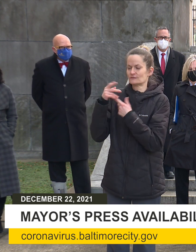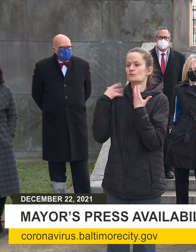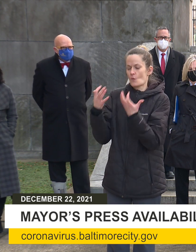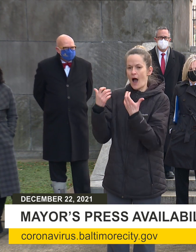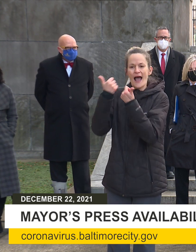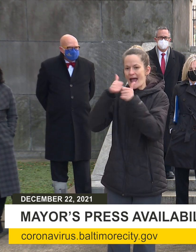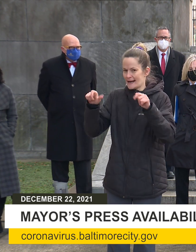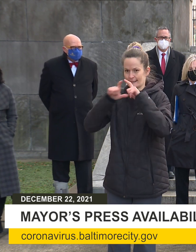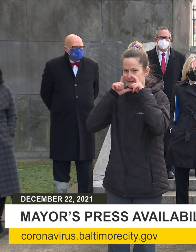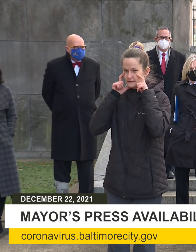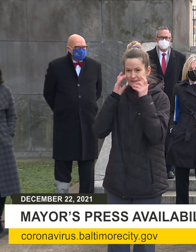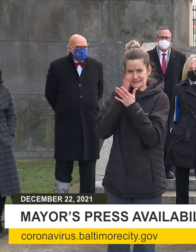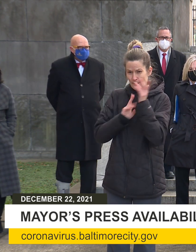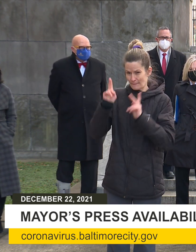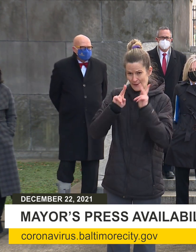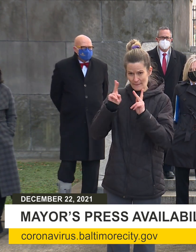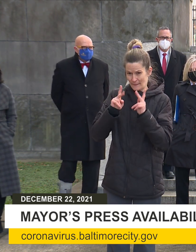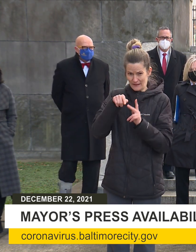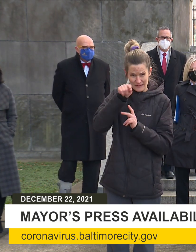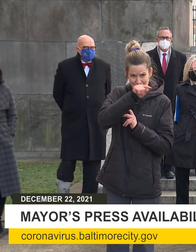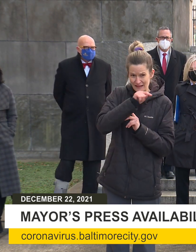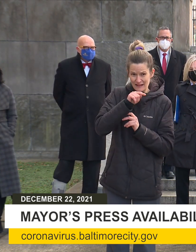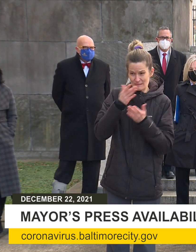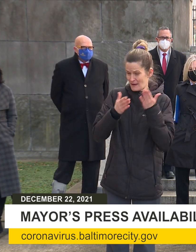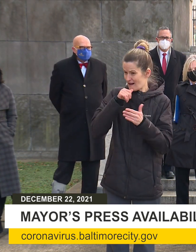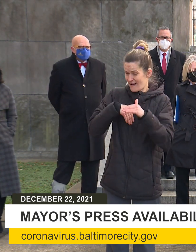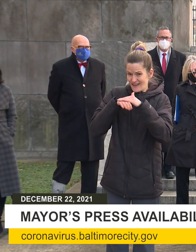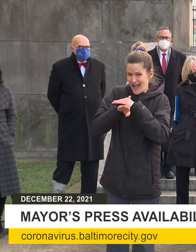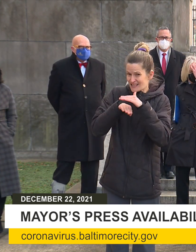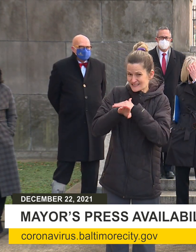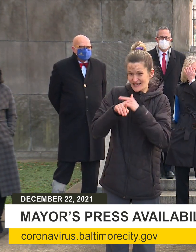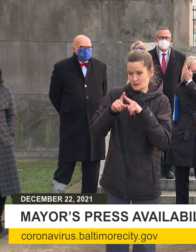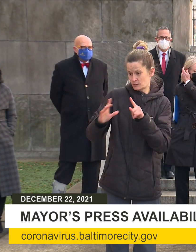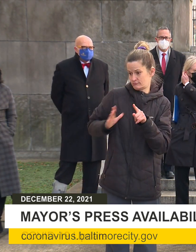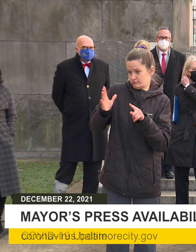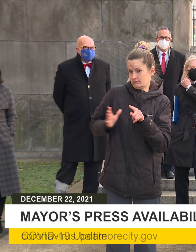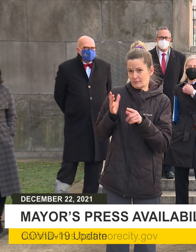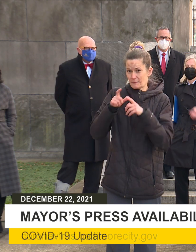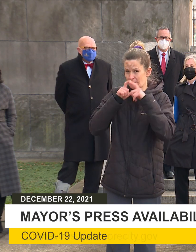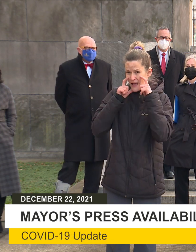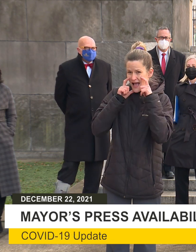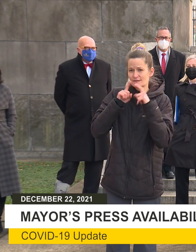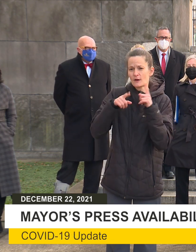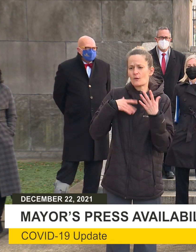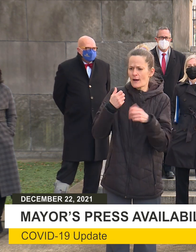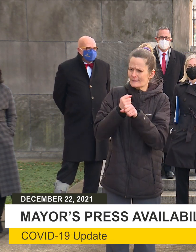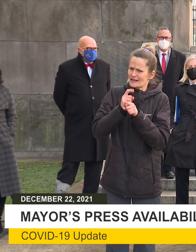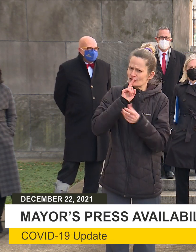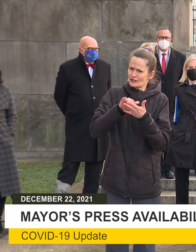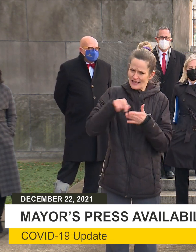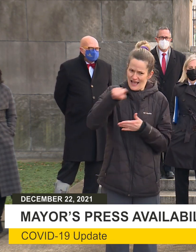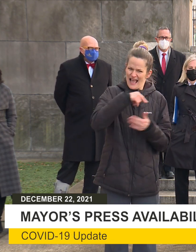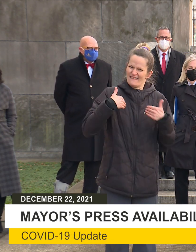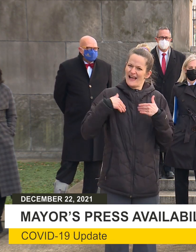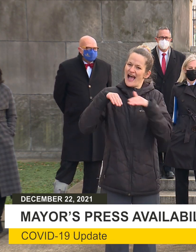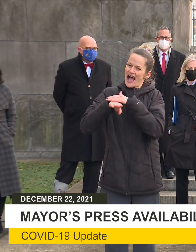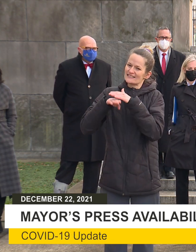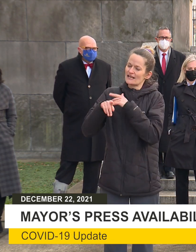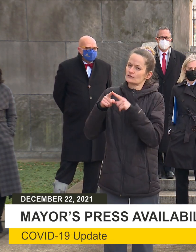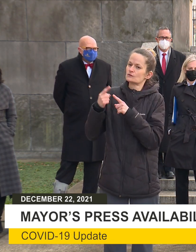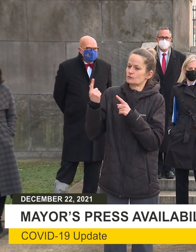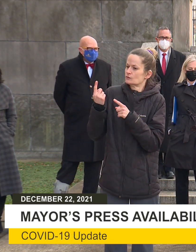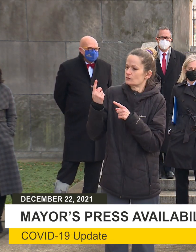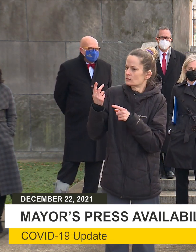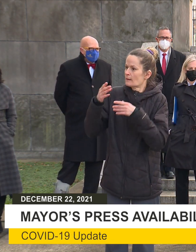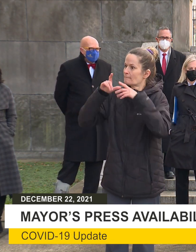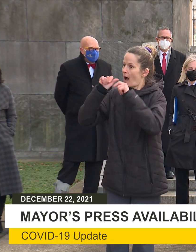not have the access to some of the masks, and we're going to continue to be able to try to make sure that people have that access. We want people to wear masks. Obviously,